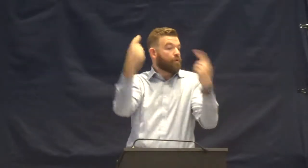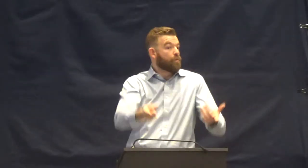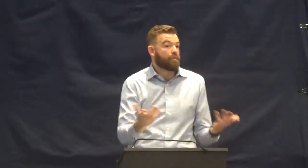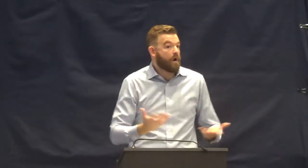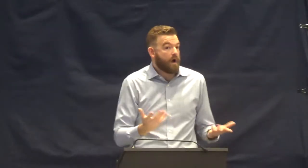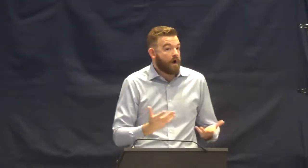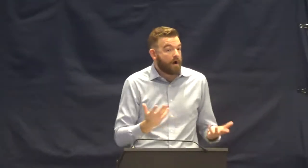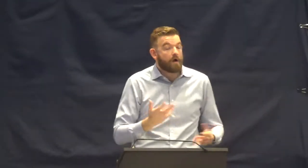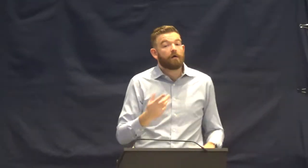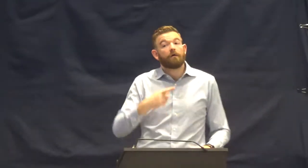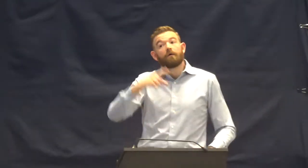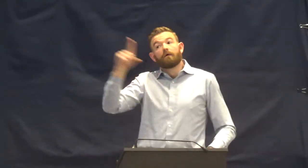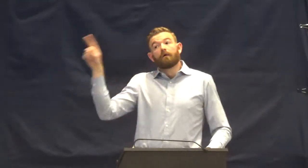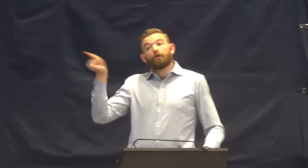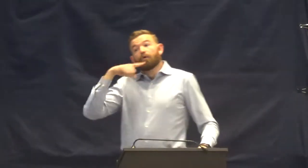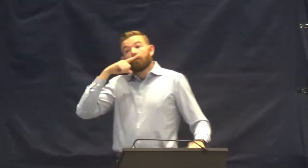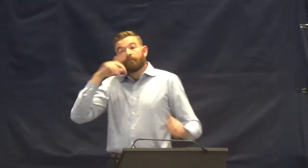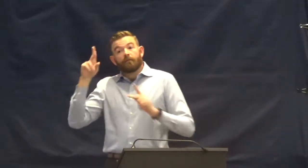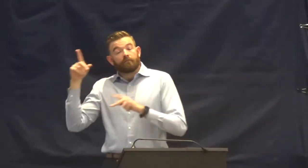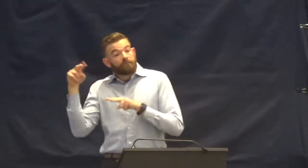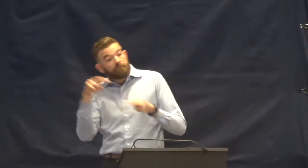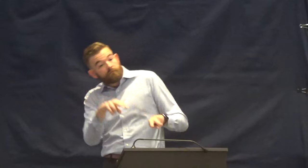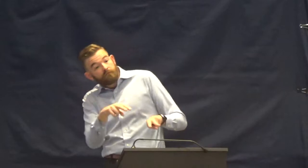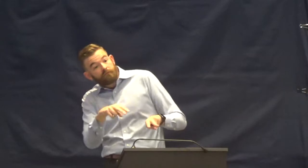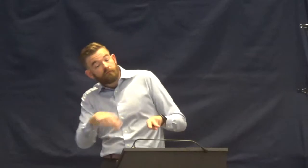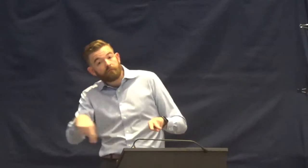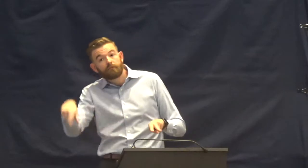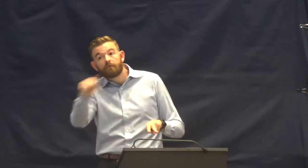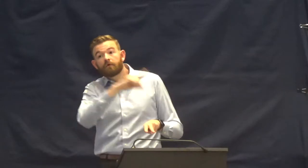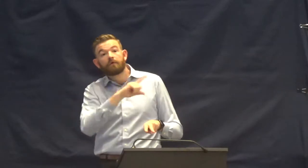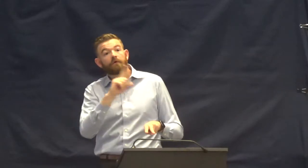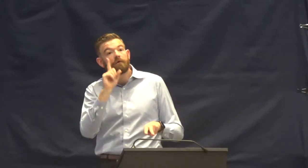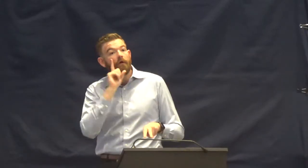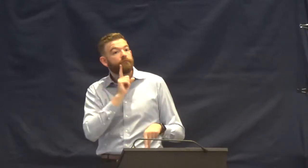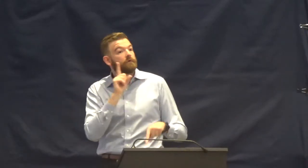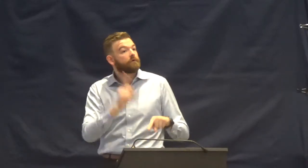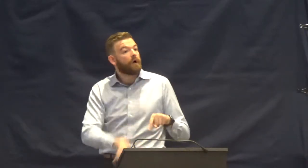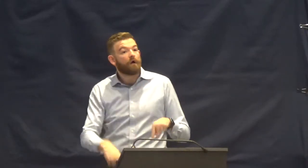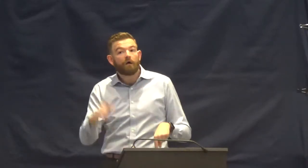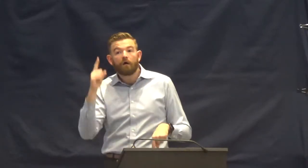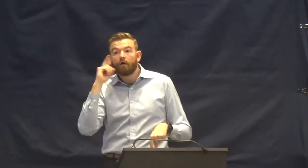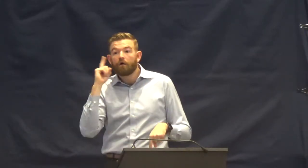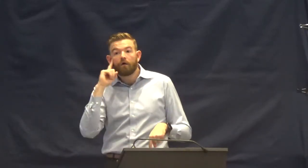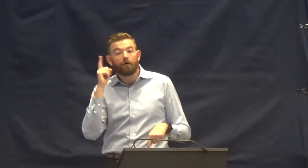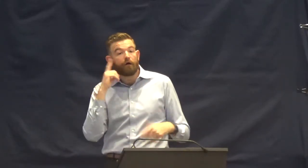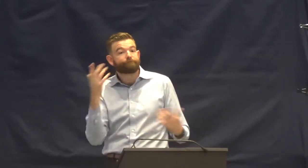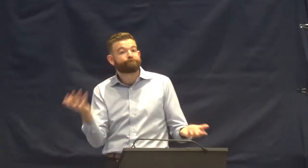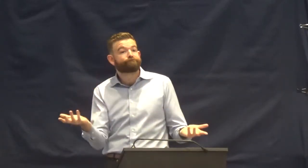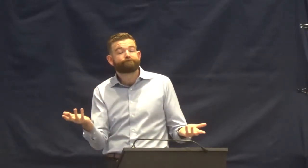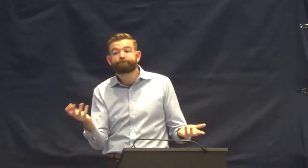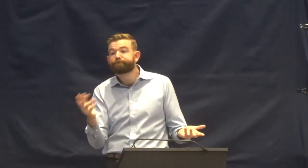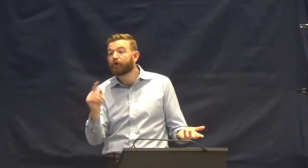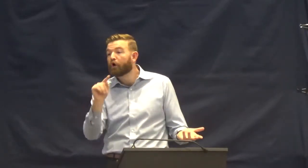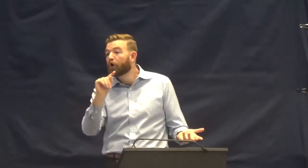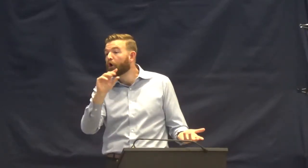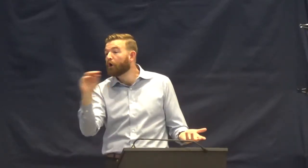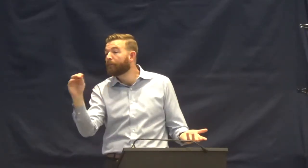Now, you guys know this story so well, and the deaf people know this story, of course. Because people look down on deaf folks and